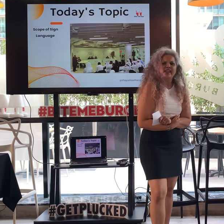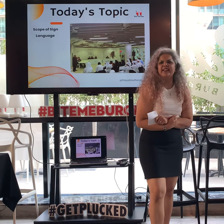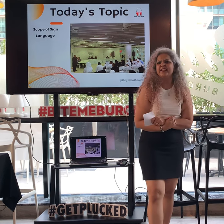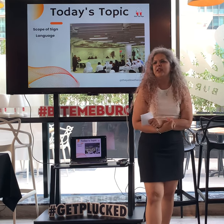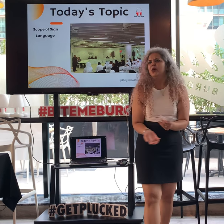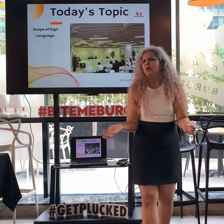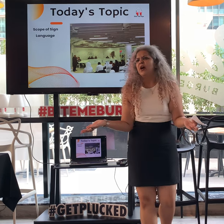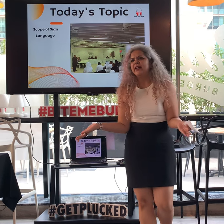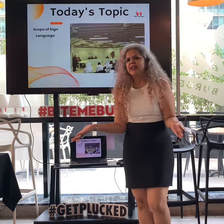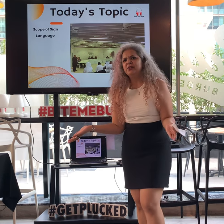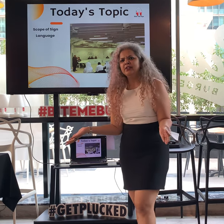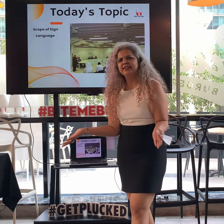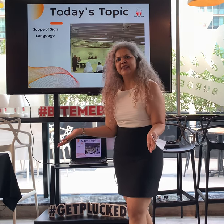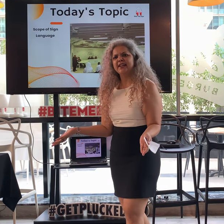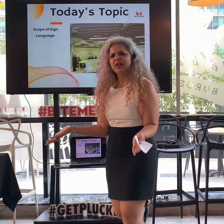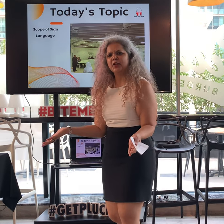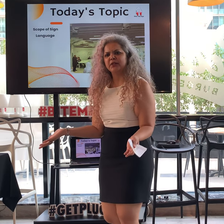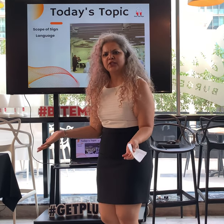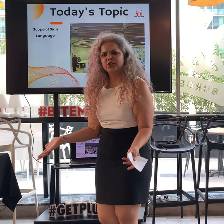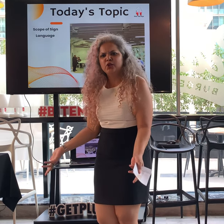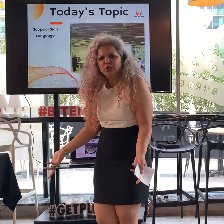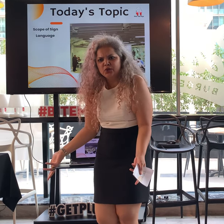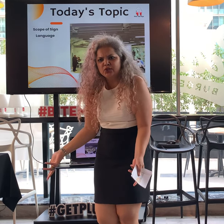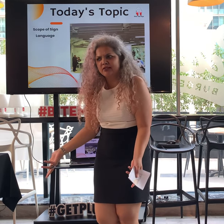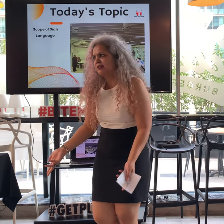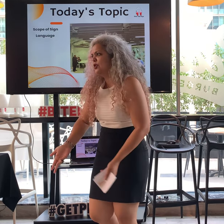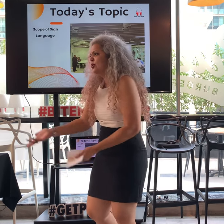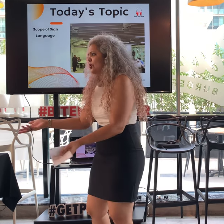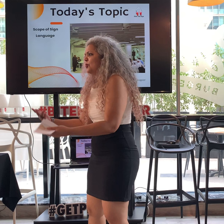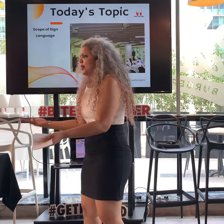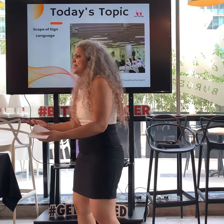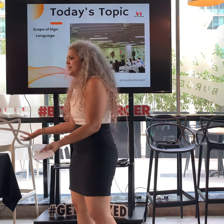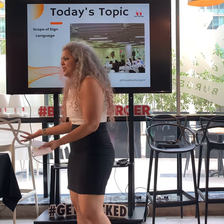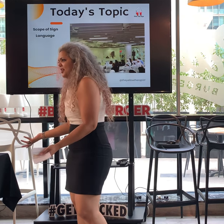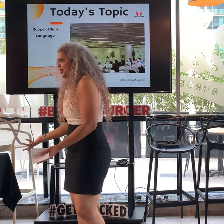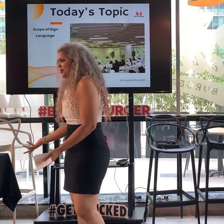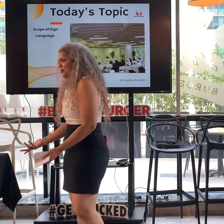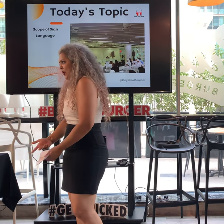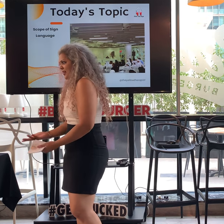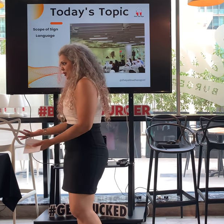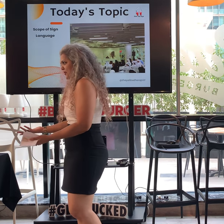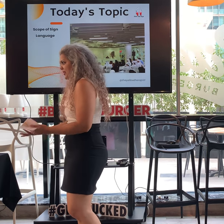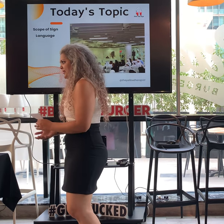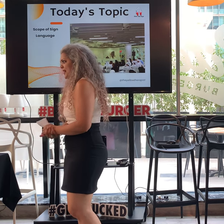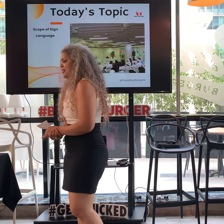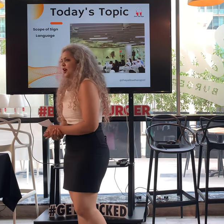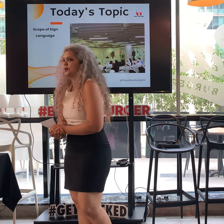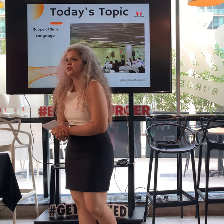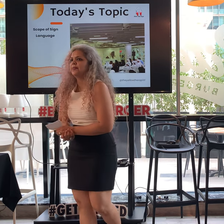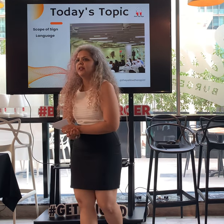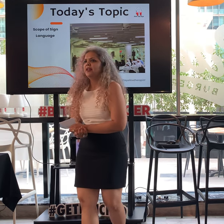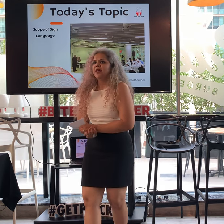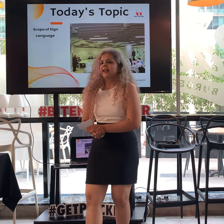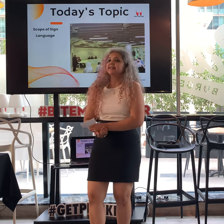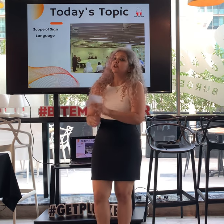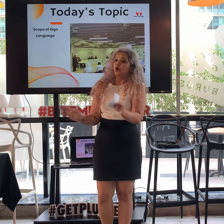he said, why are you learning sign language? Who was the point of learning sign language? And I said, no,